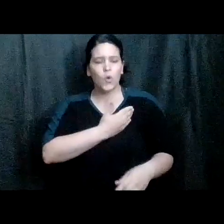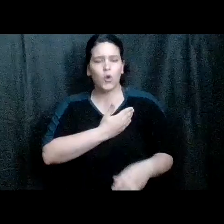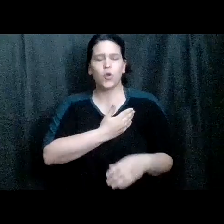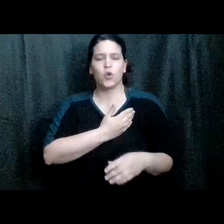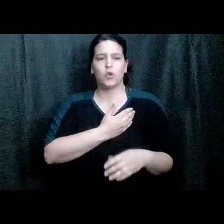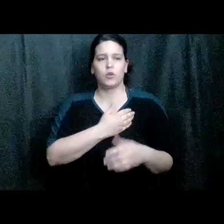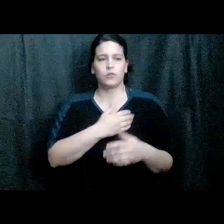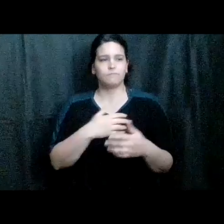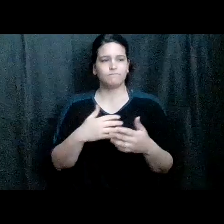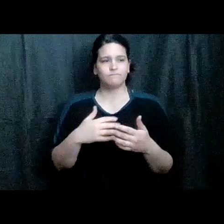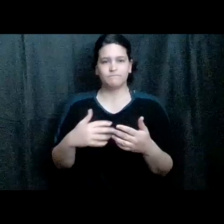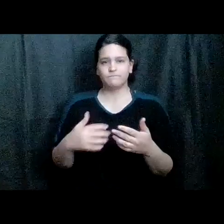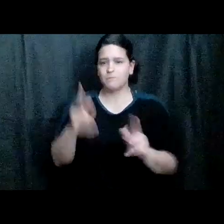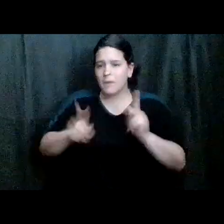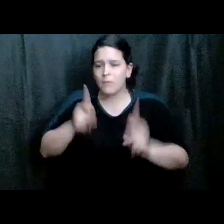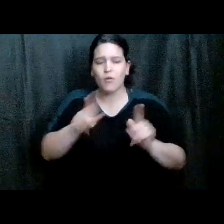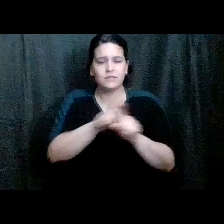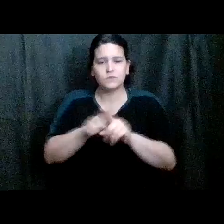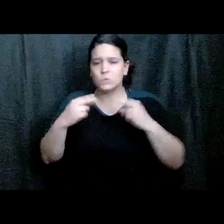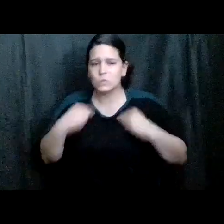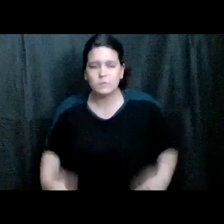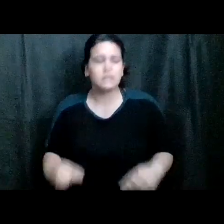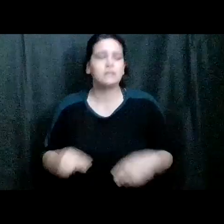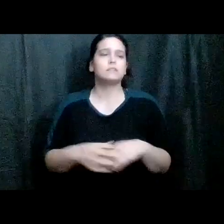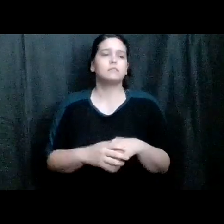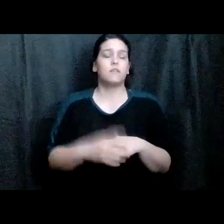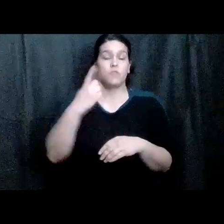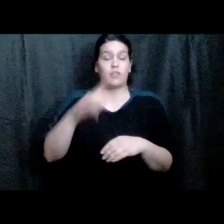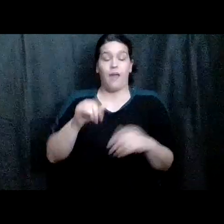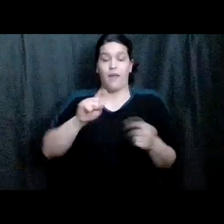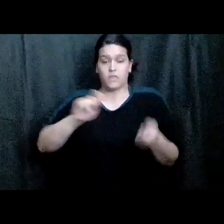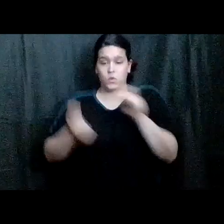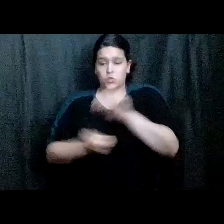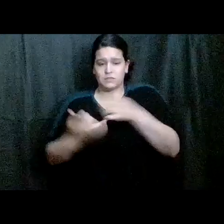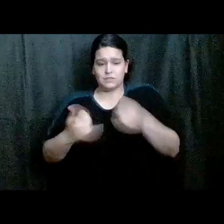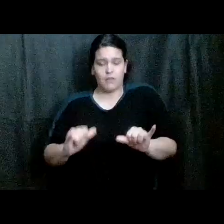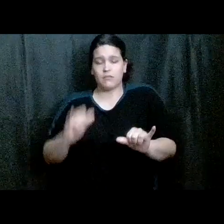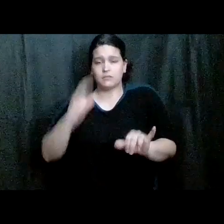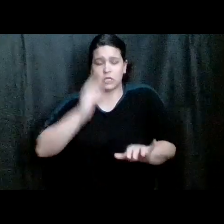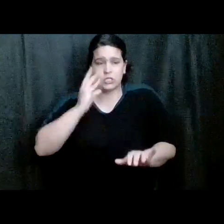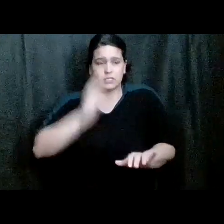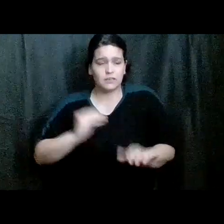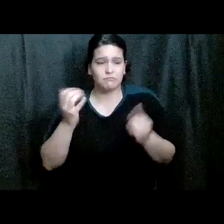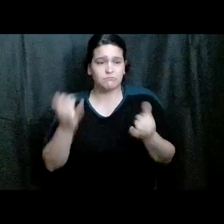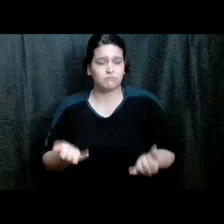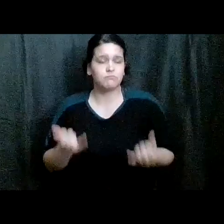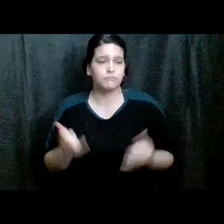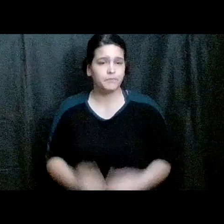beings, for the evolution we're still in process with, You know, and